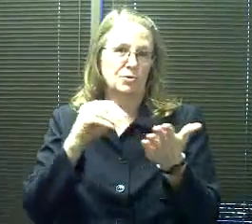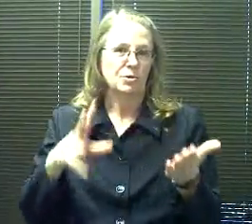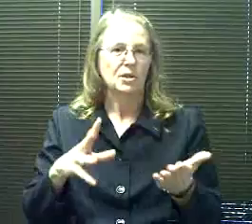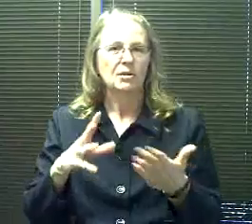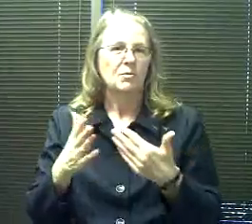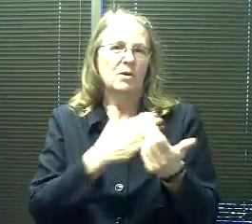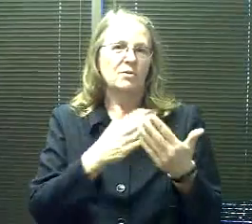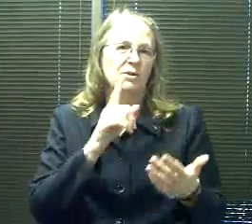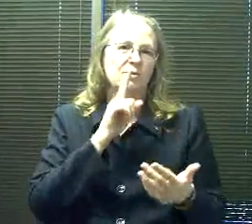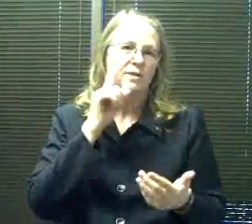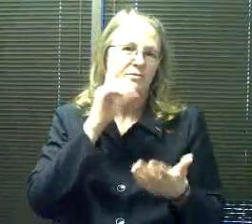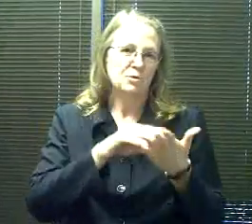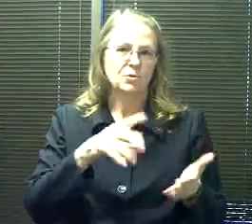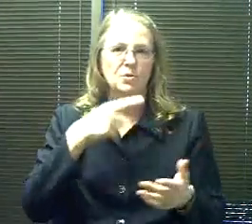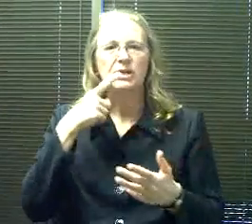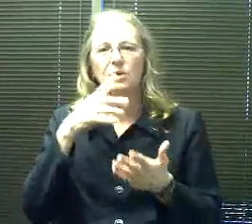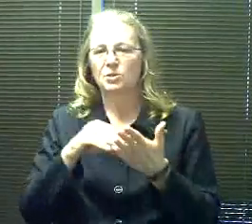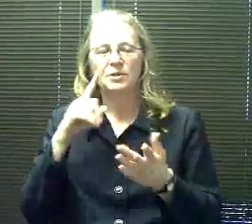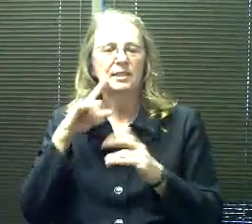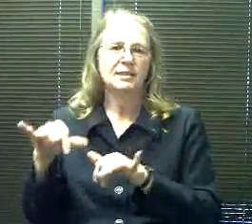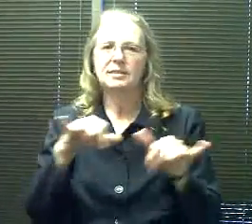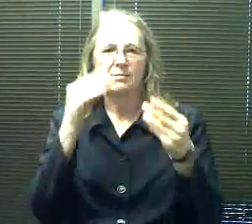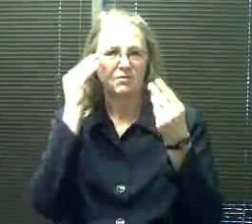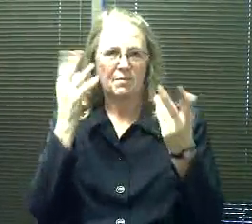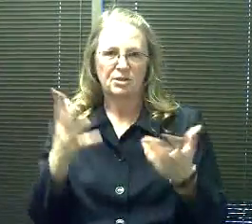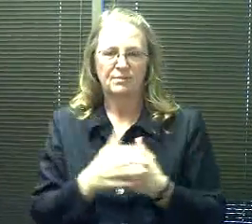students, whether they're the deaf students or the hearing students. It's the same information.